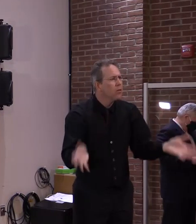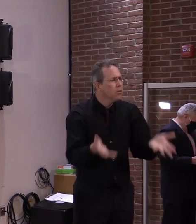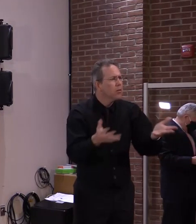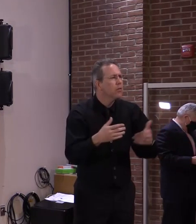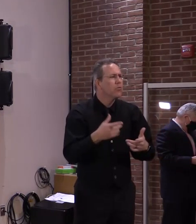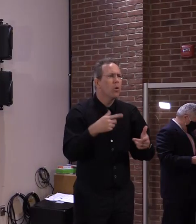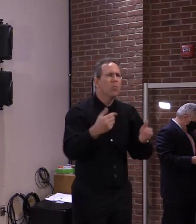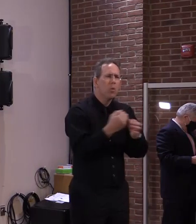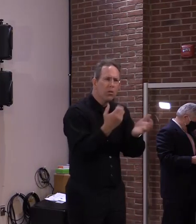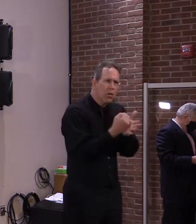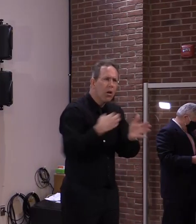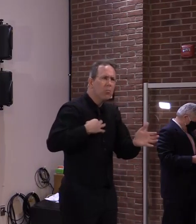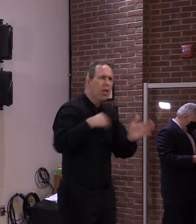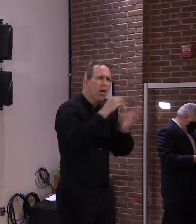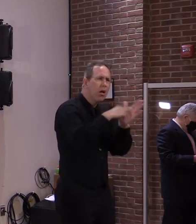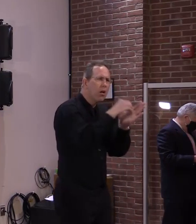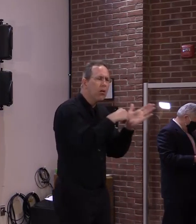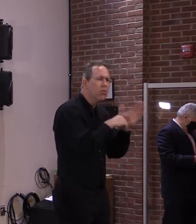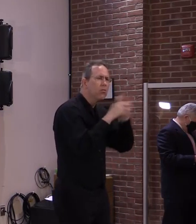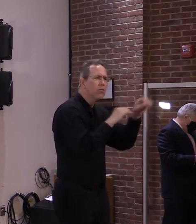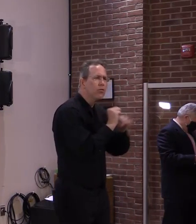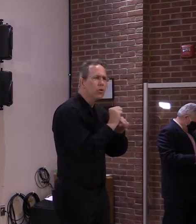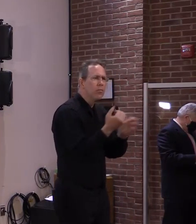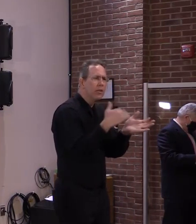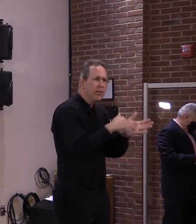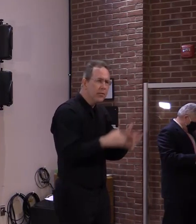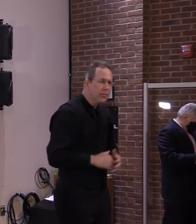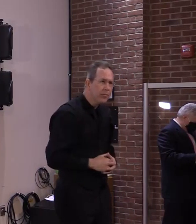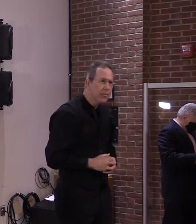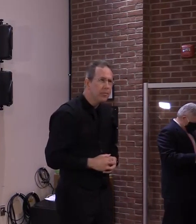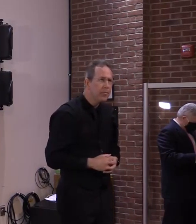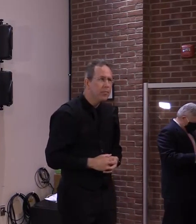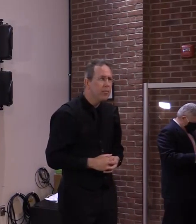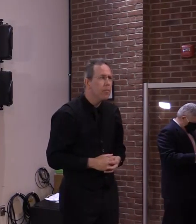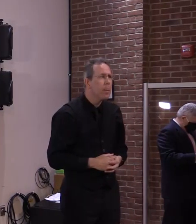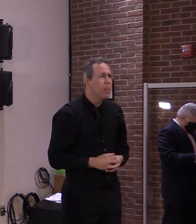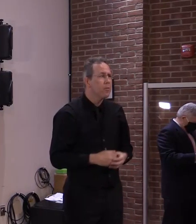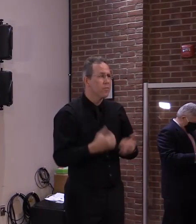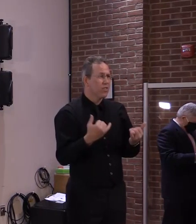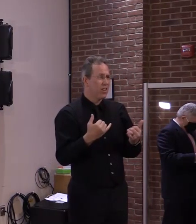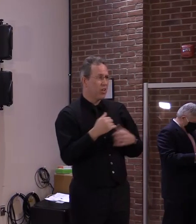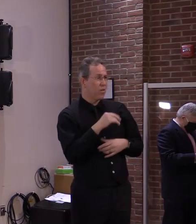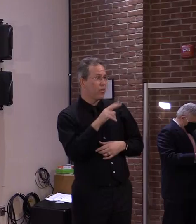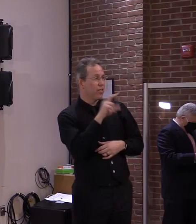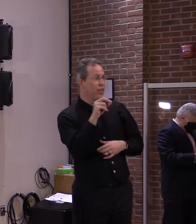know, there are over 30,000 still on